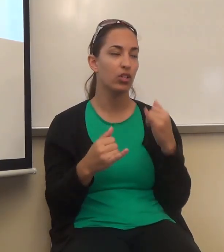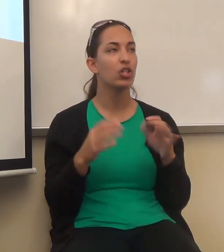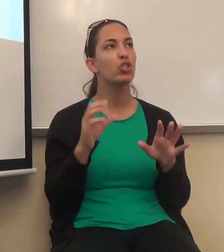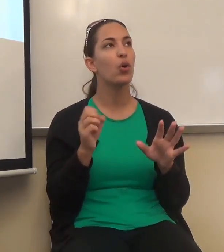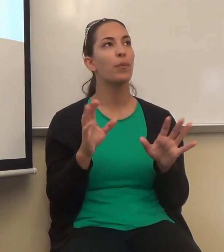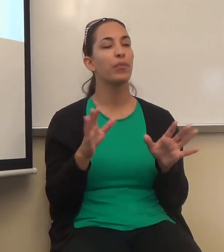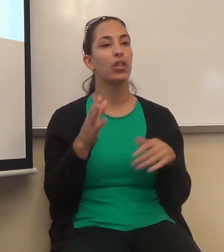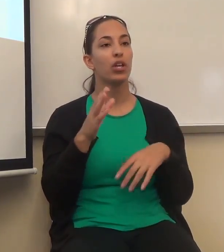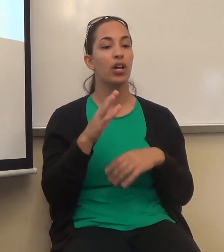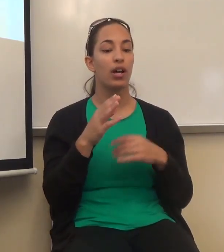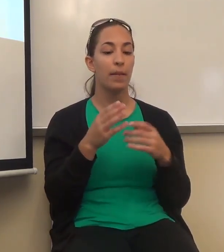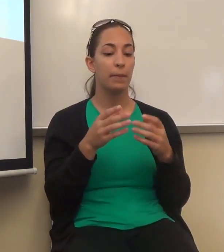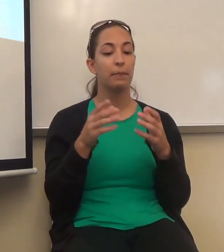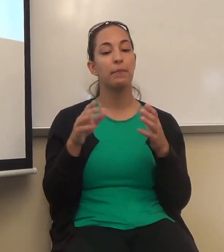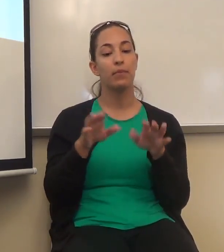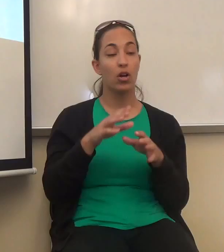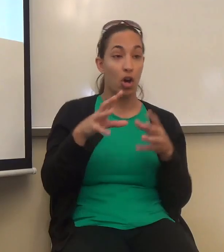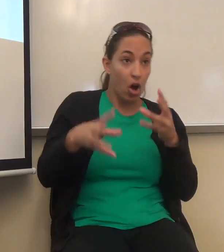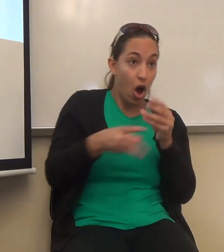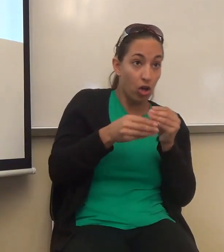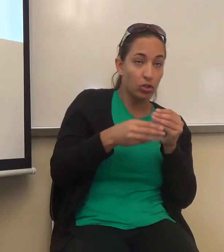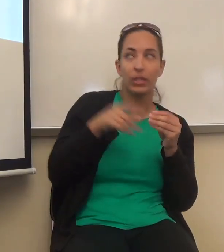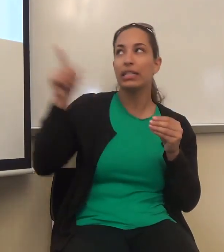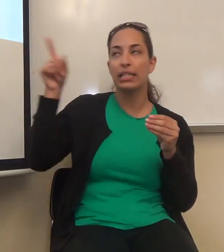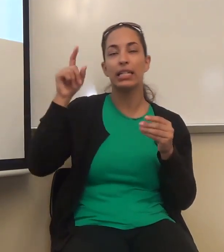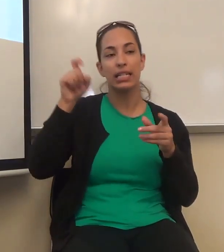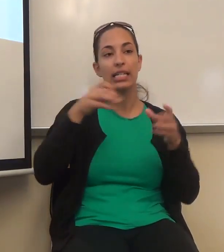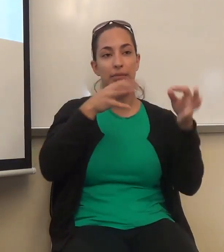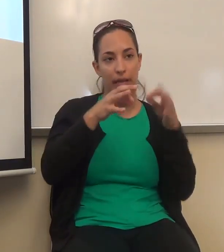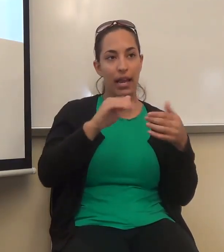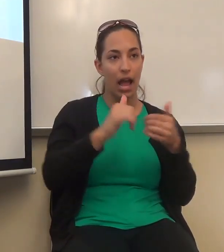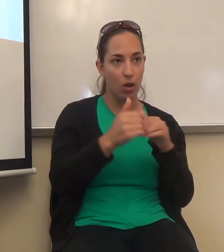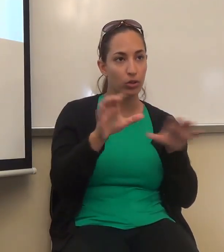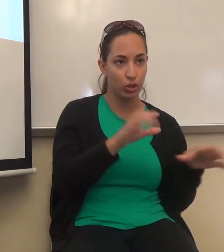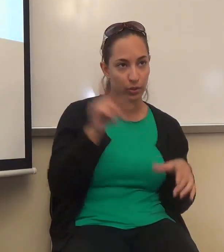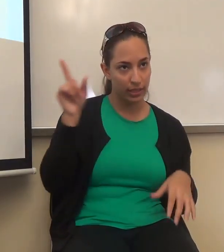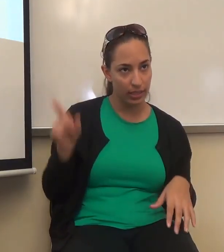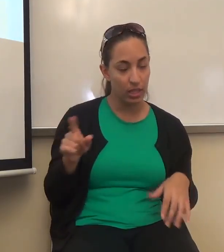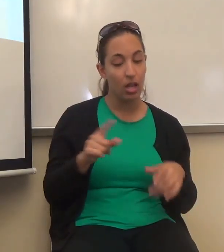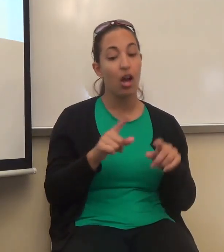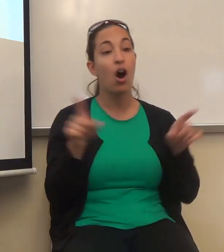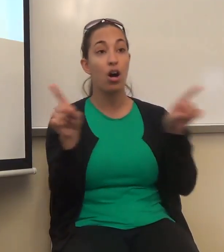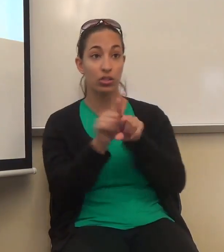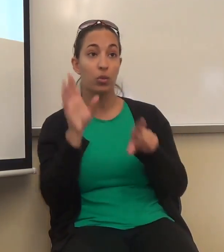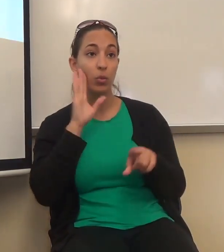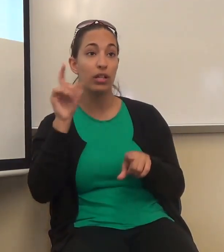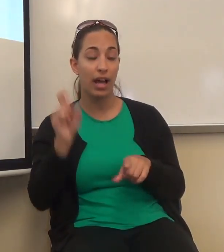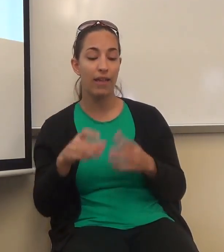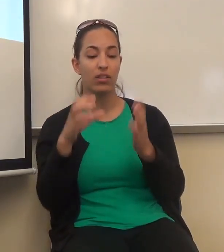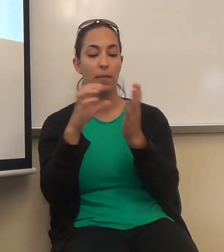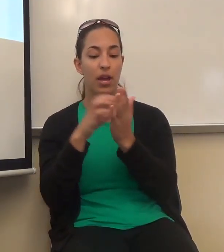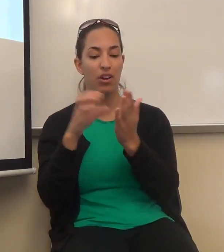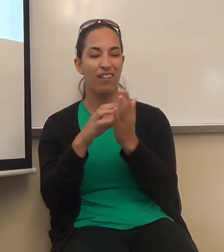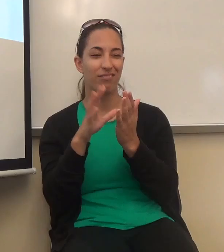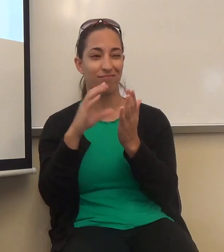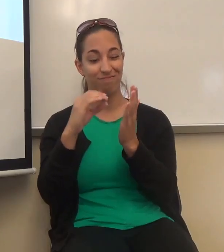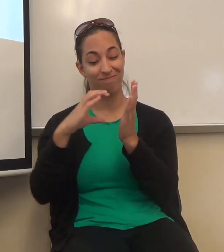besides explaining how to do this, you are going to have to take a longish paragraph and tell me what purpose each